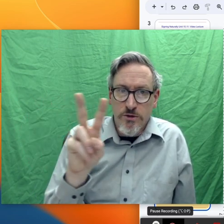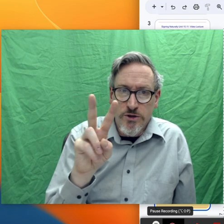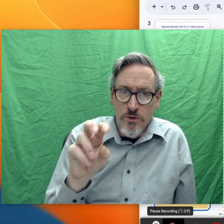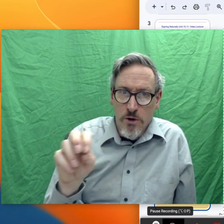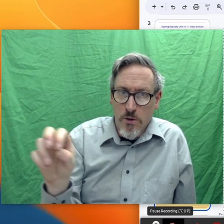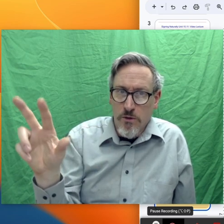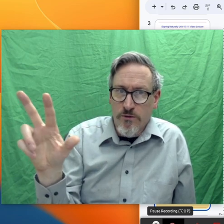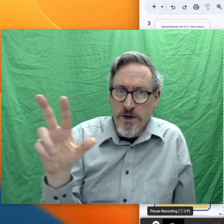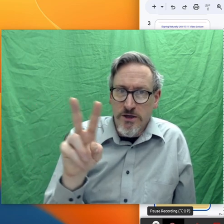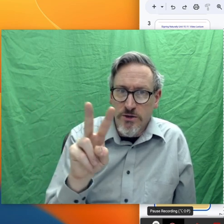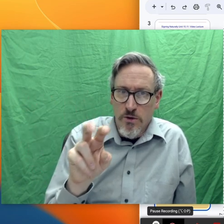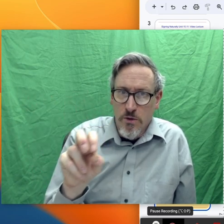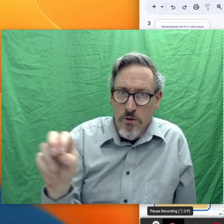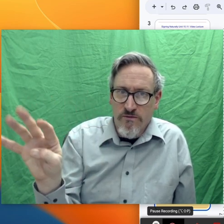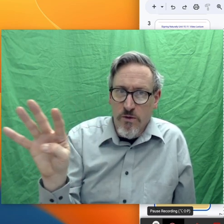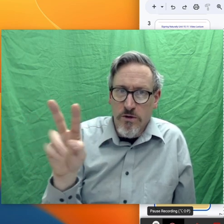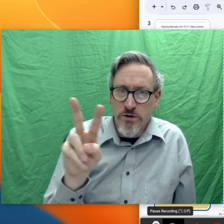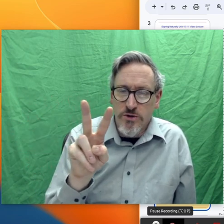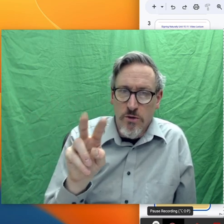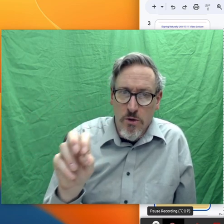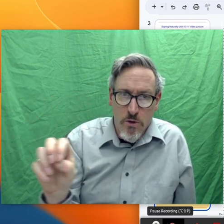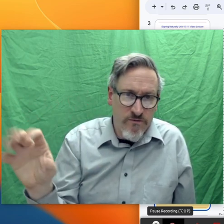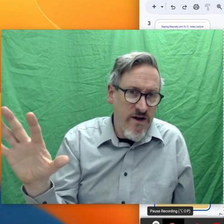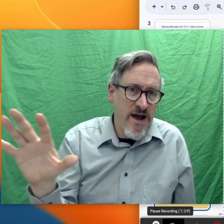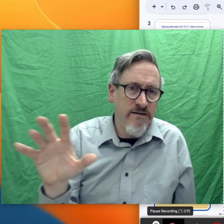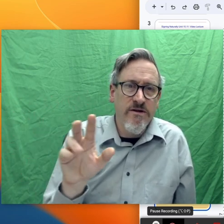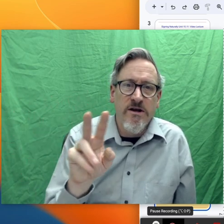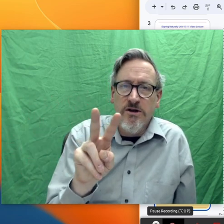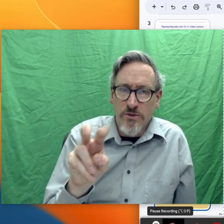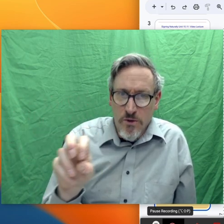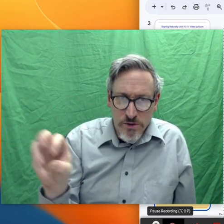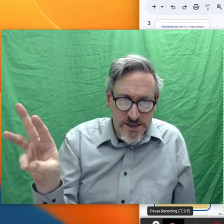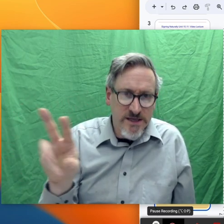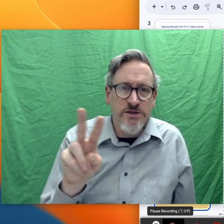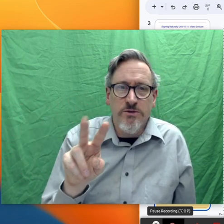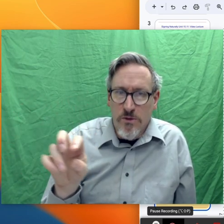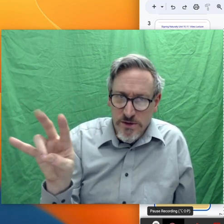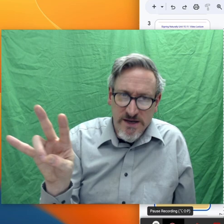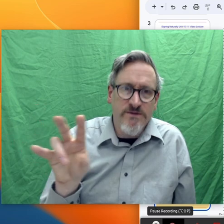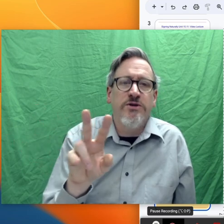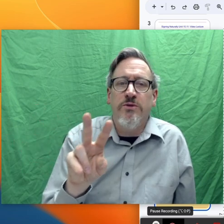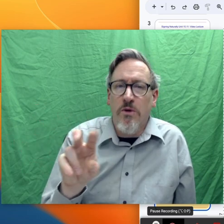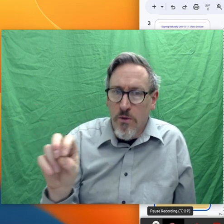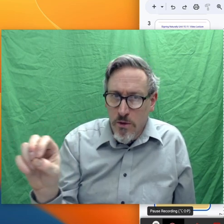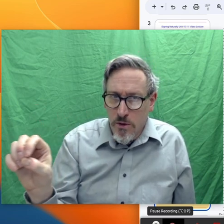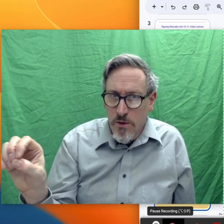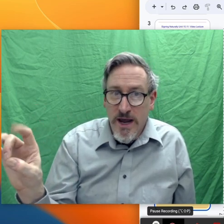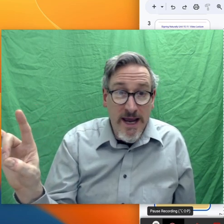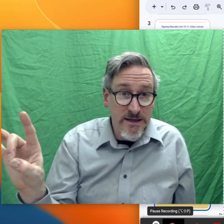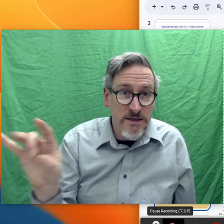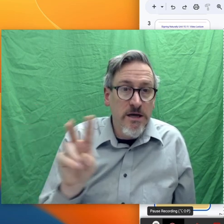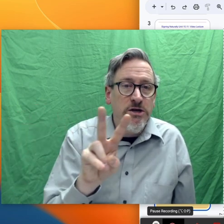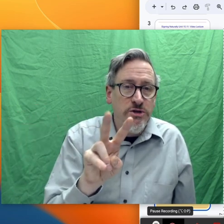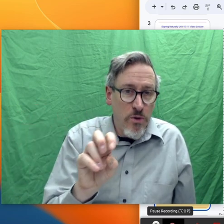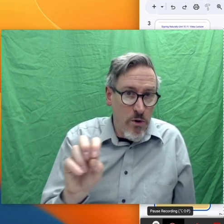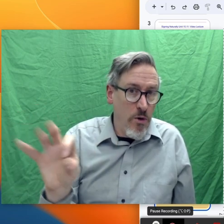2002, 2003, 2004, 2005, 2006, 2007,